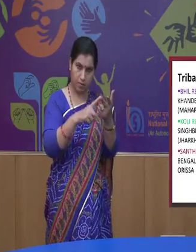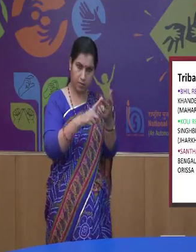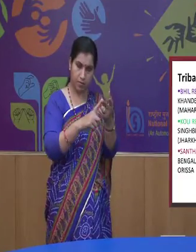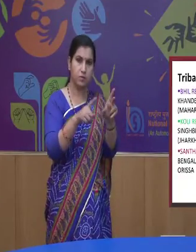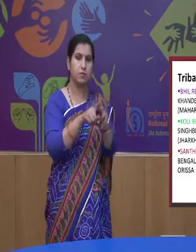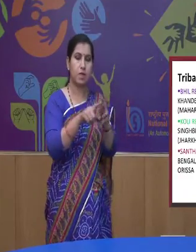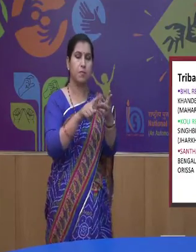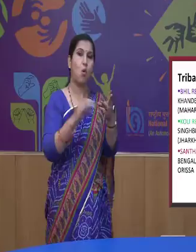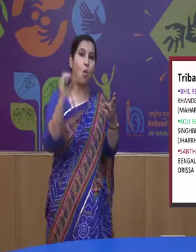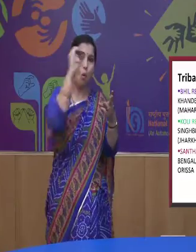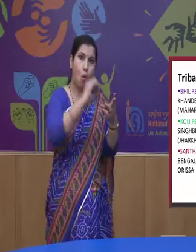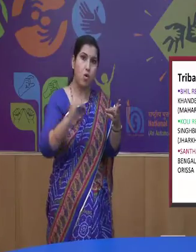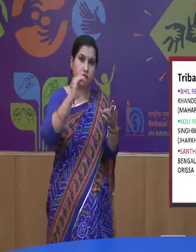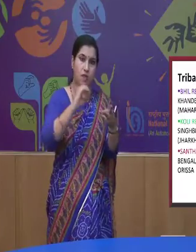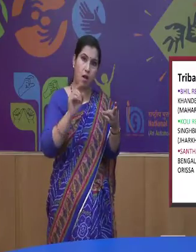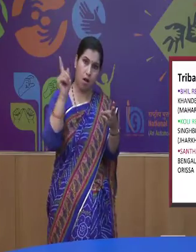and Orissa.